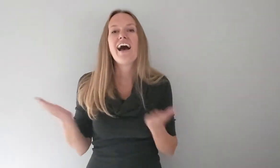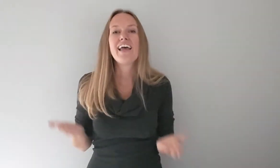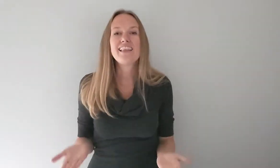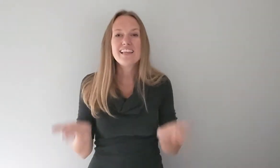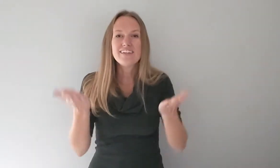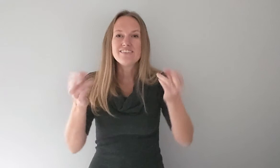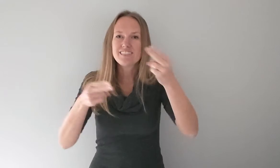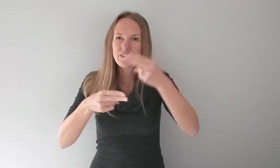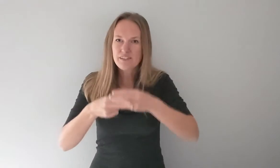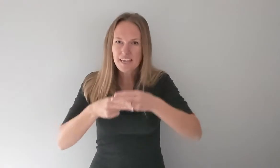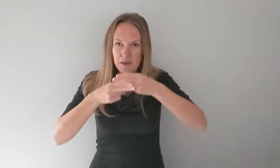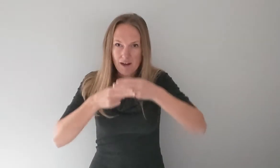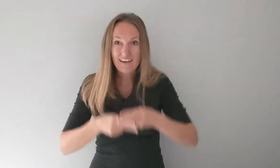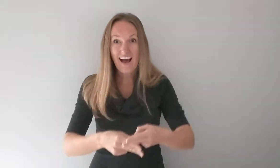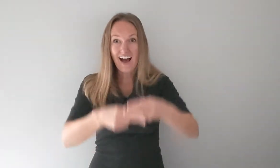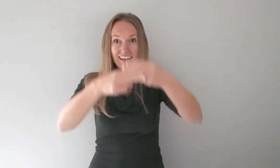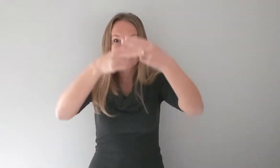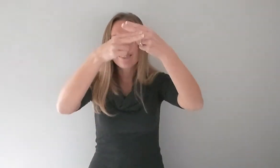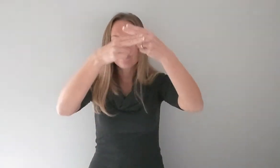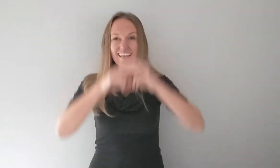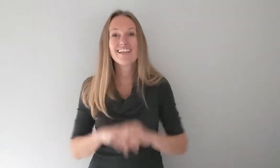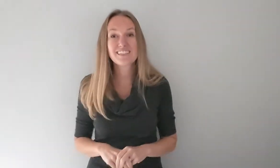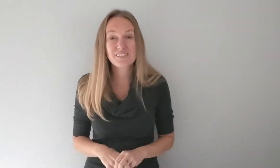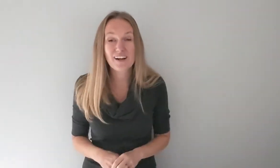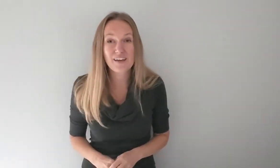I lift your name on high. Okay, let's try that from the